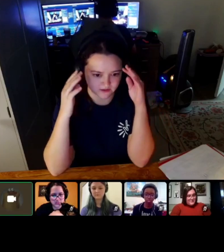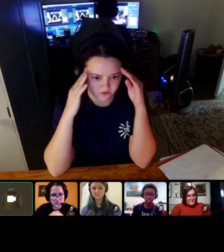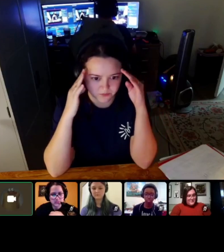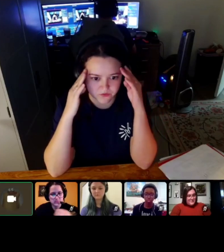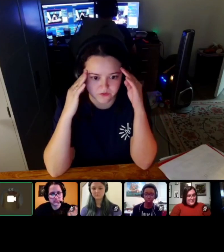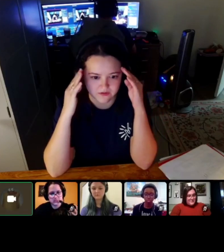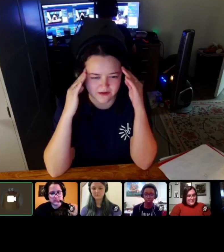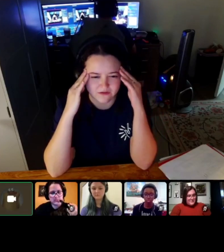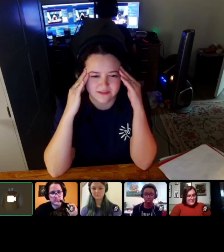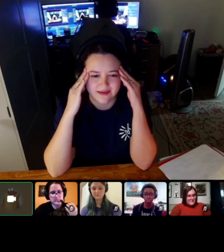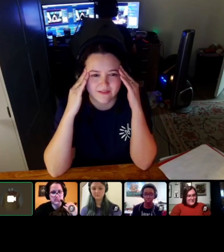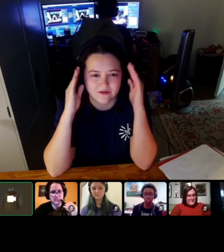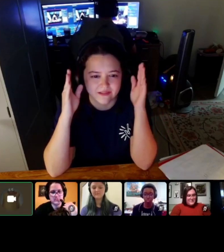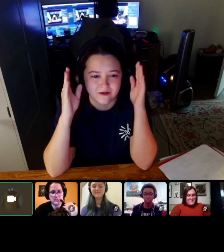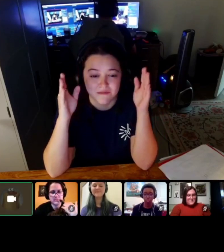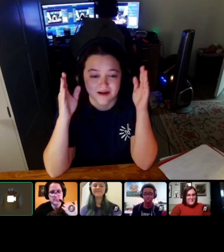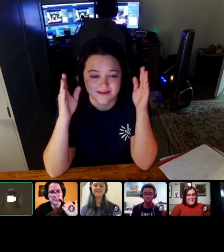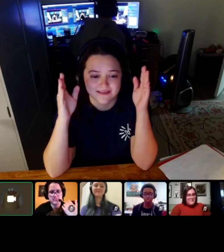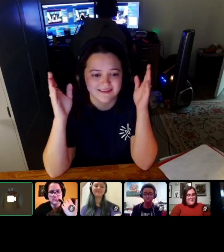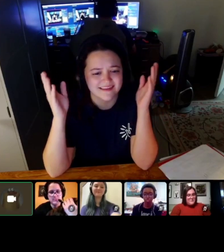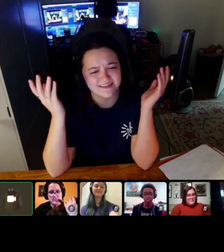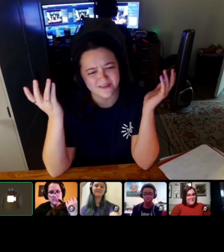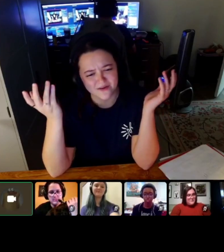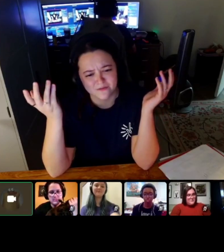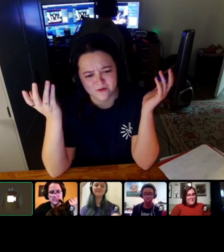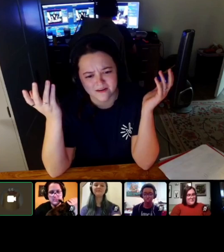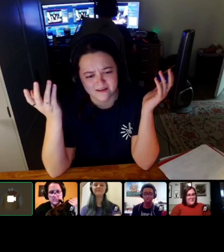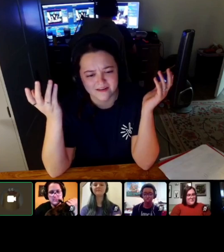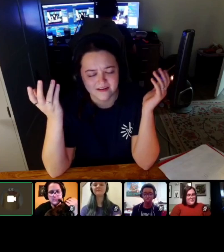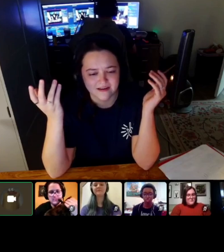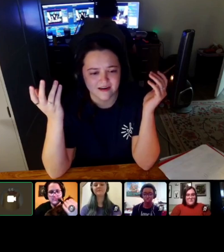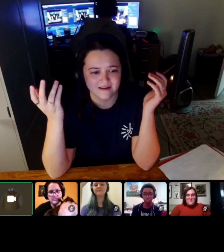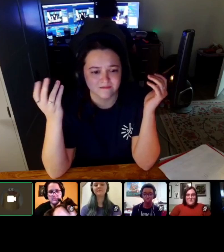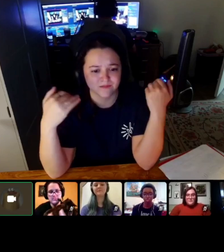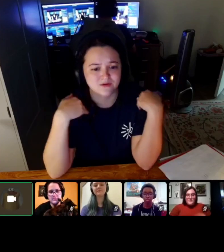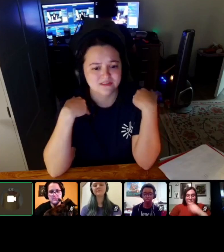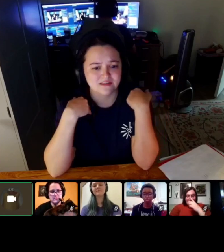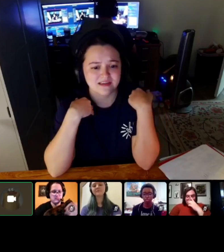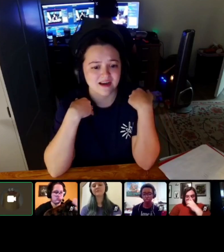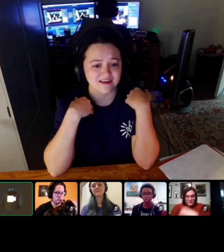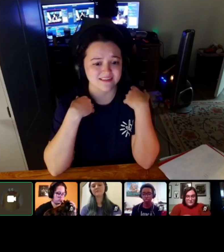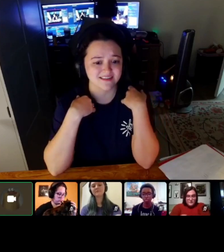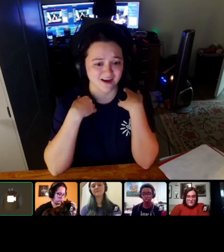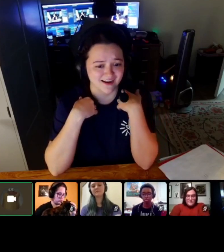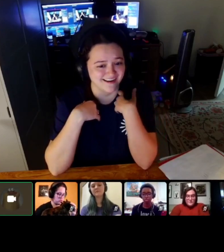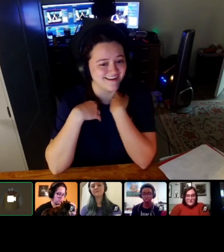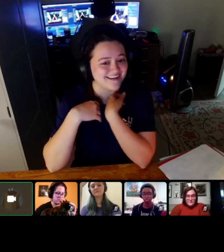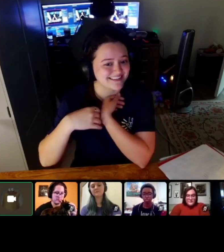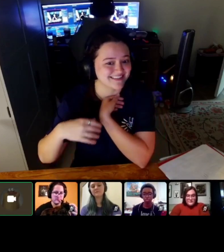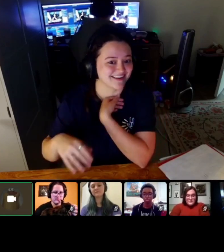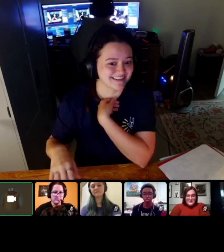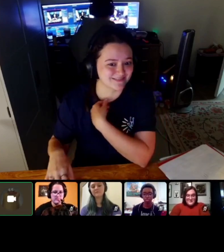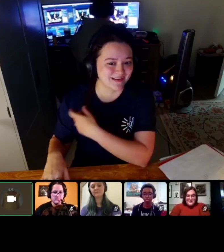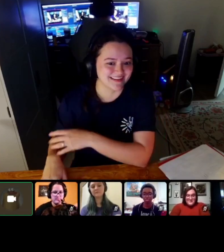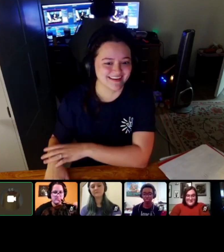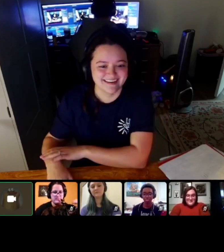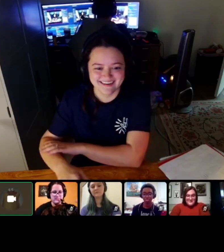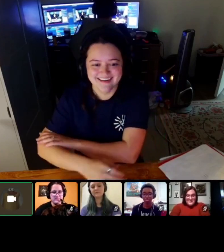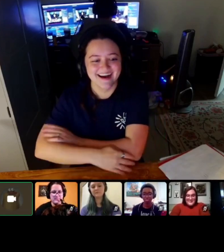and put the letters together in their mind, and that's a lot of work. Personally, I suck at spelling.